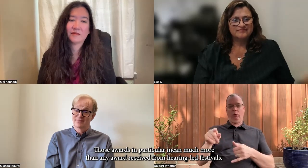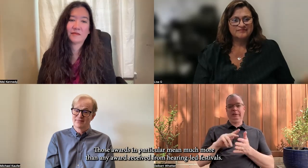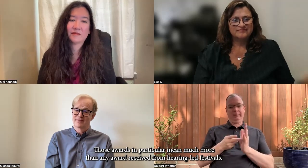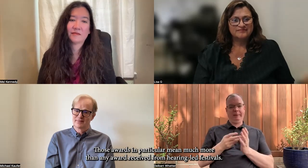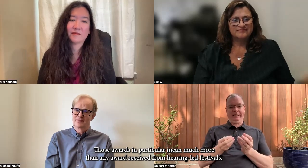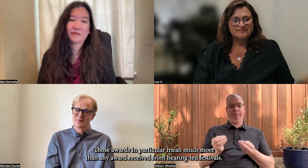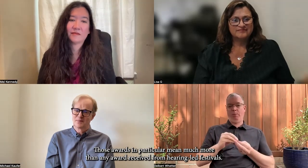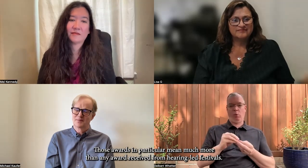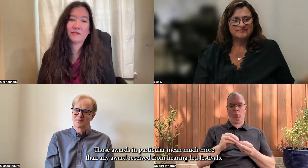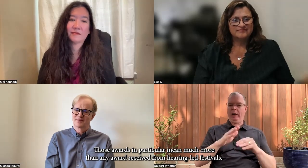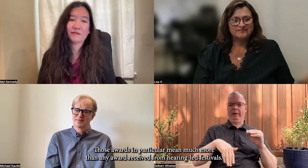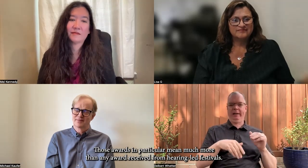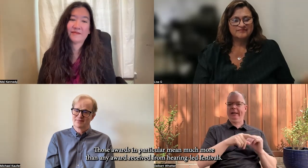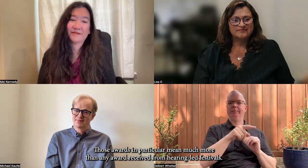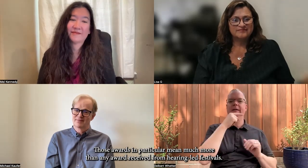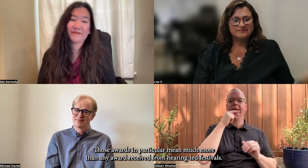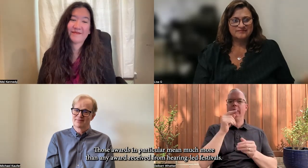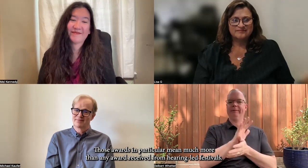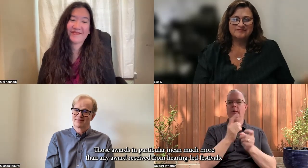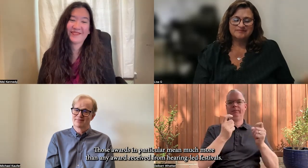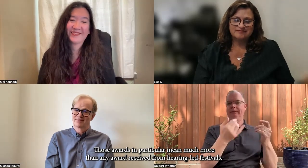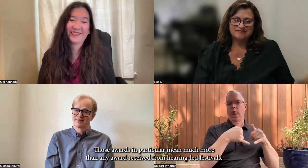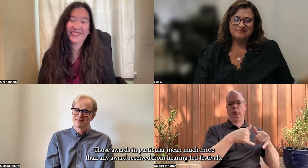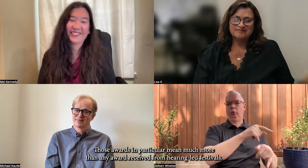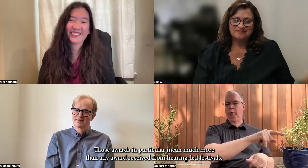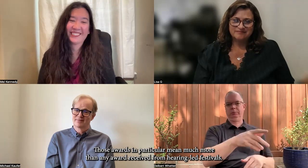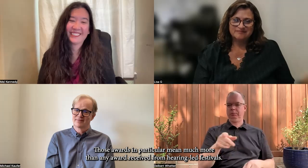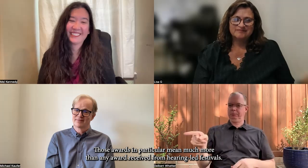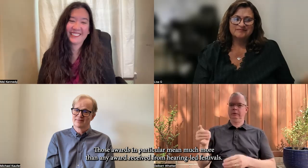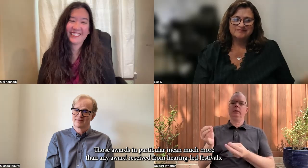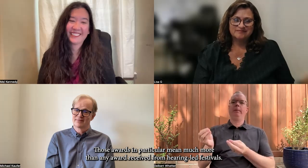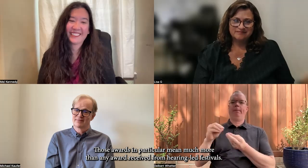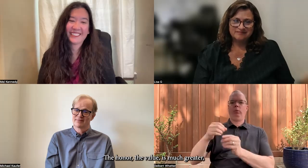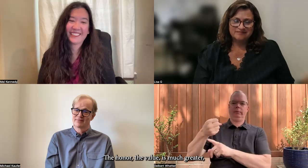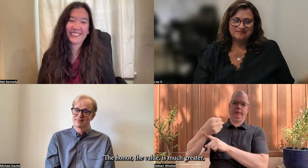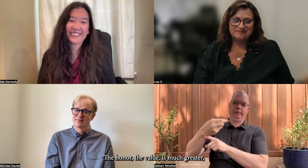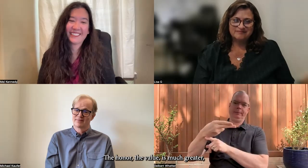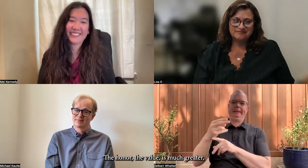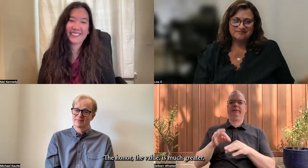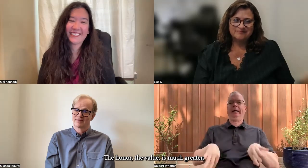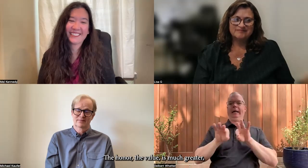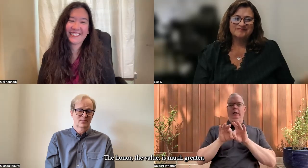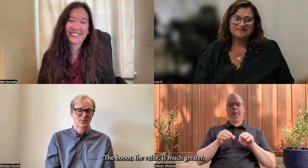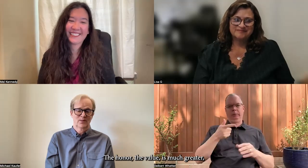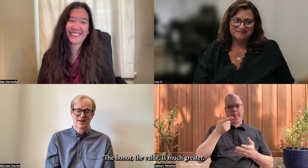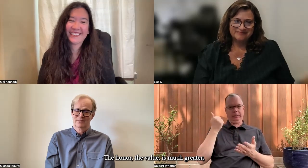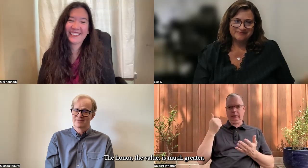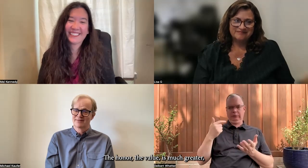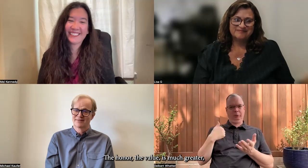Those awards in particular mean much more than any award received from hearing-led festivals. The honor, the value is much